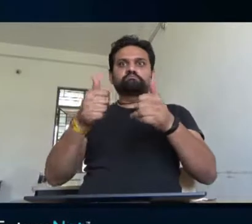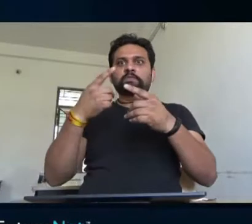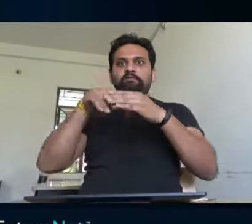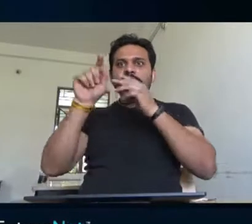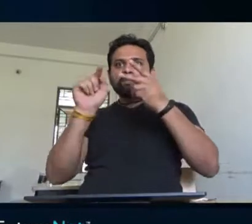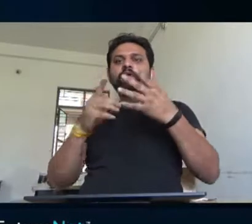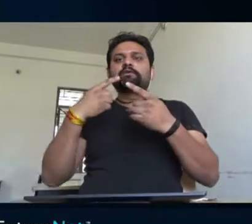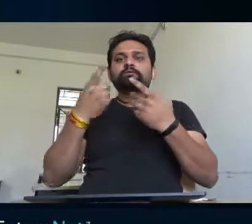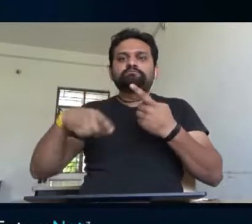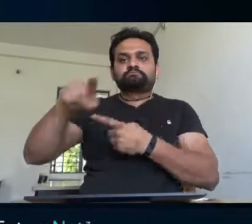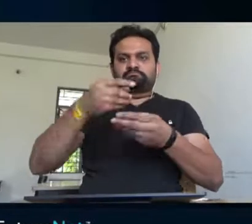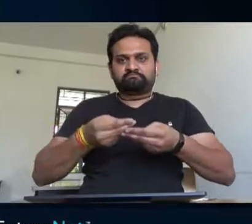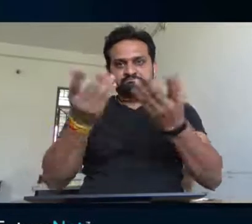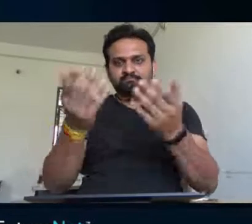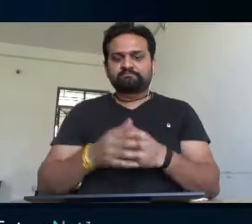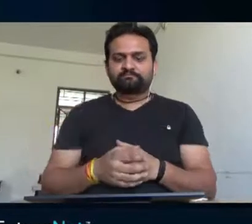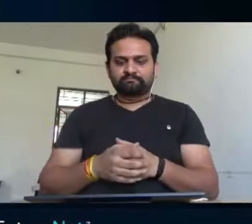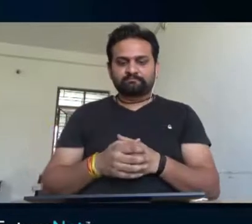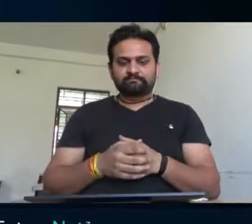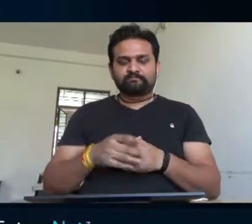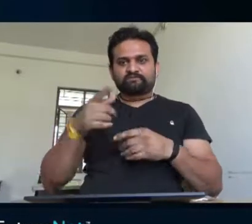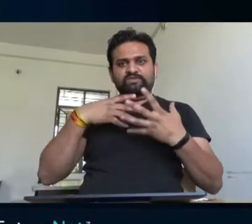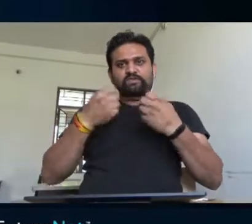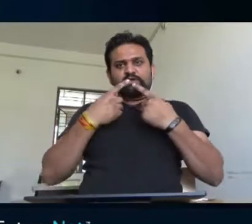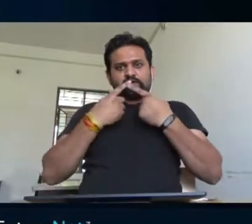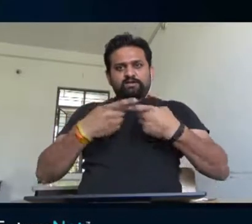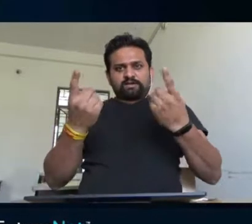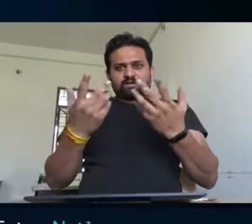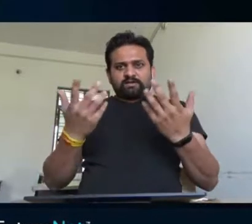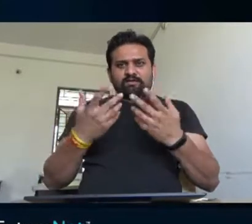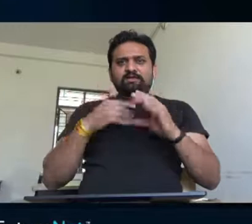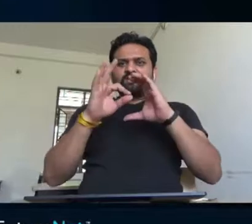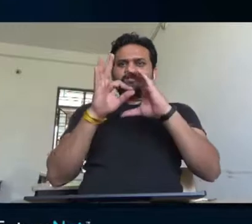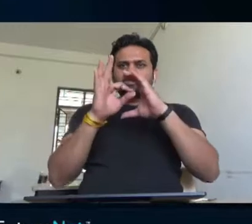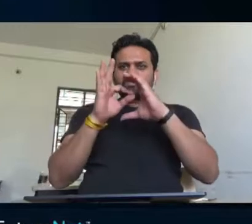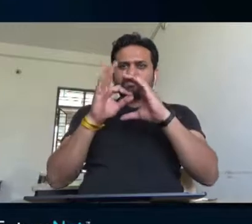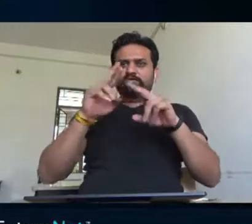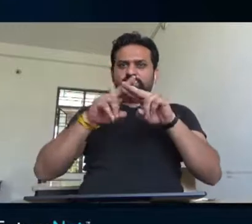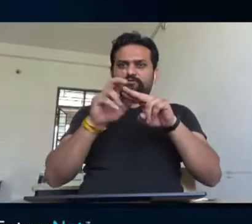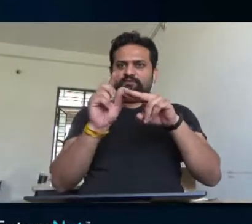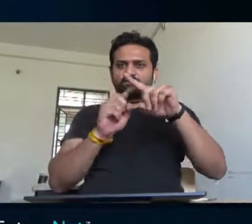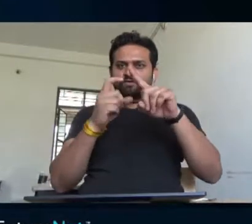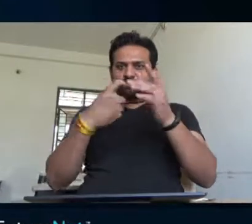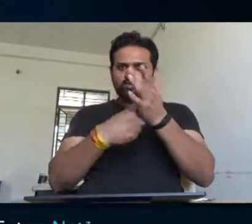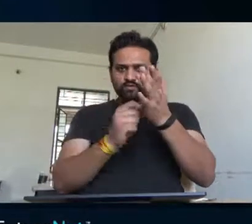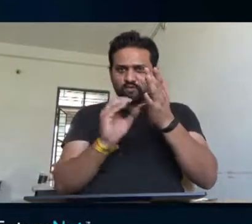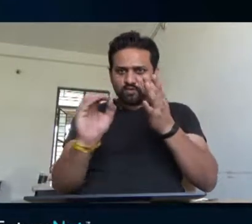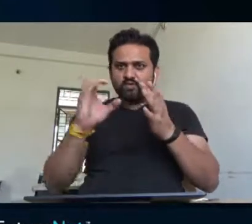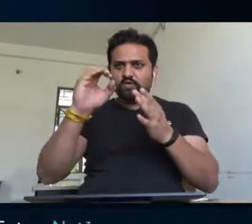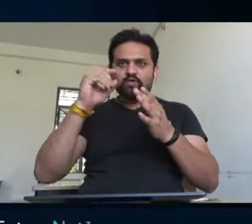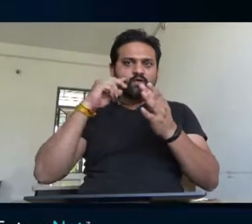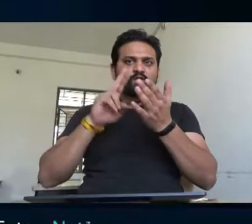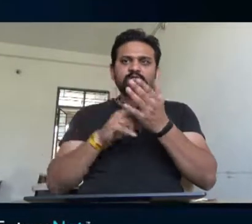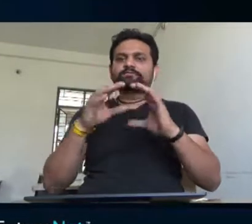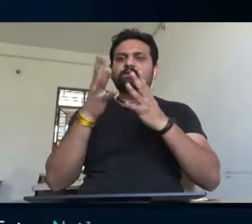you. You is the point. I want to tell you now a little bit about the Futuro and about the Futuro network. That